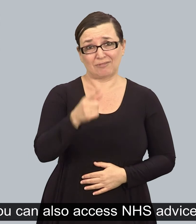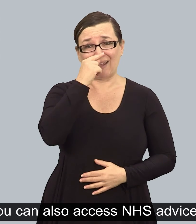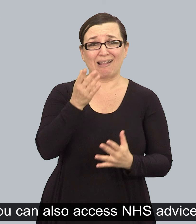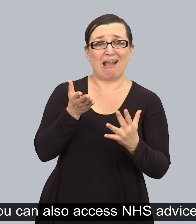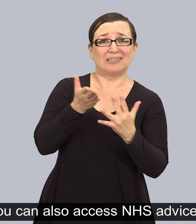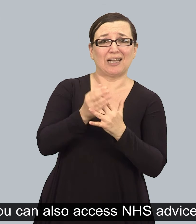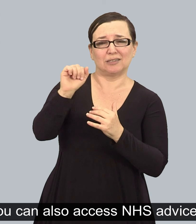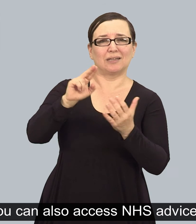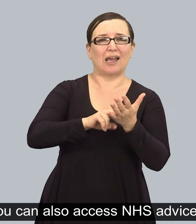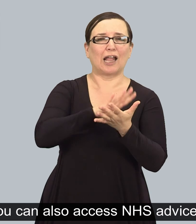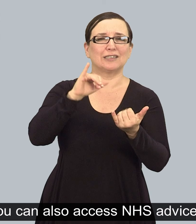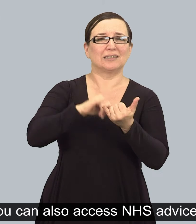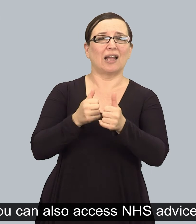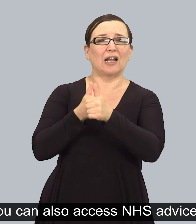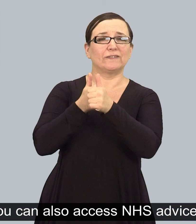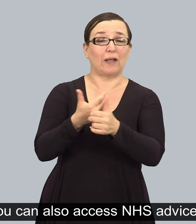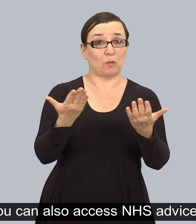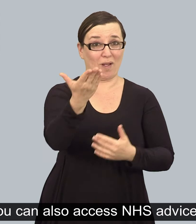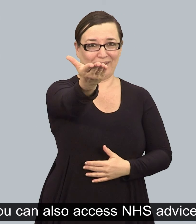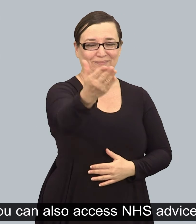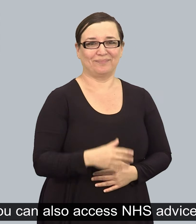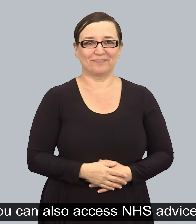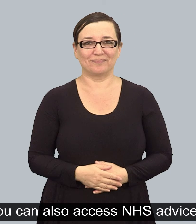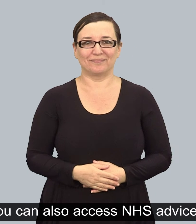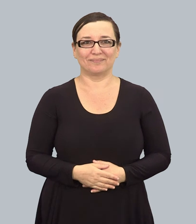You can also access NHS advice at